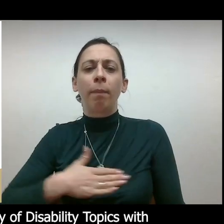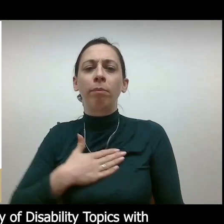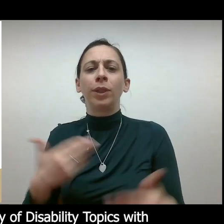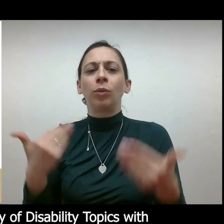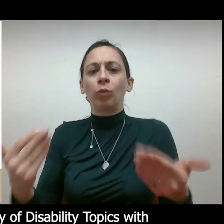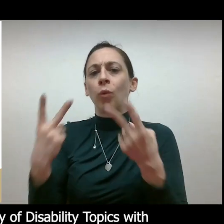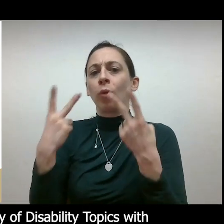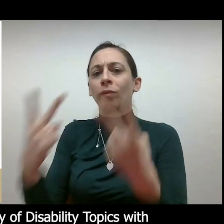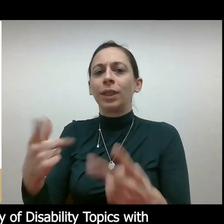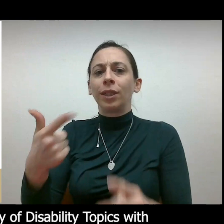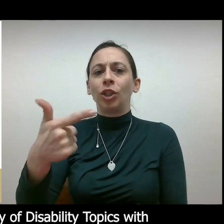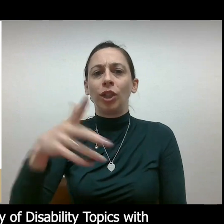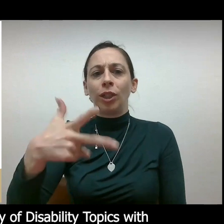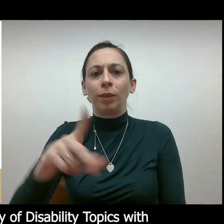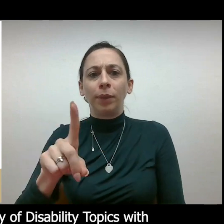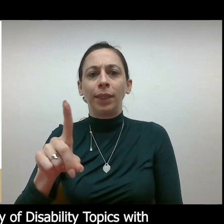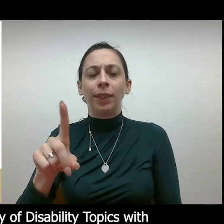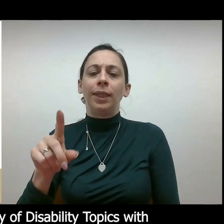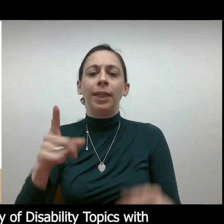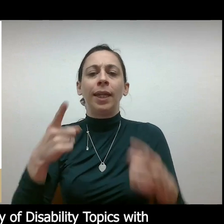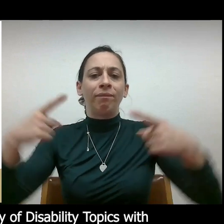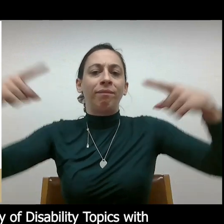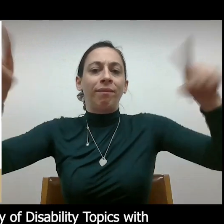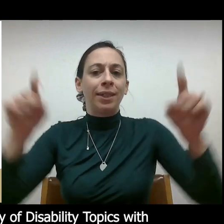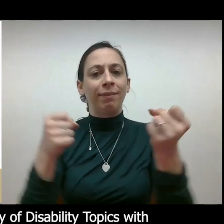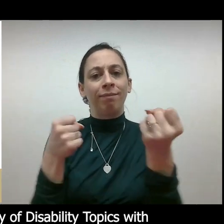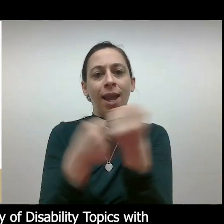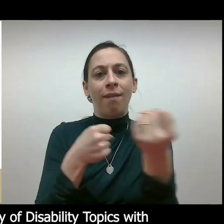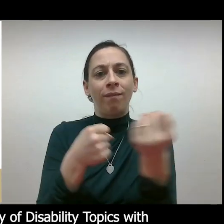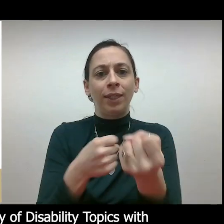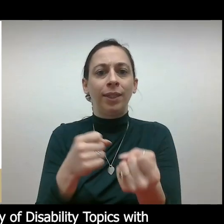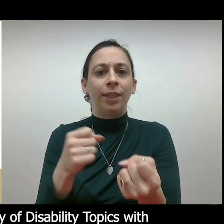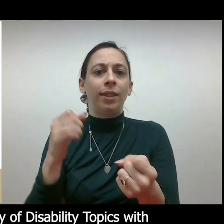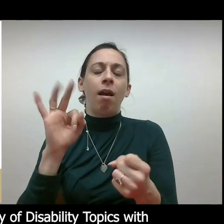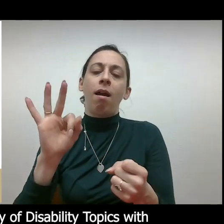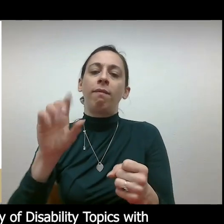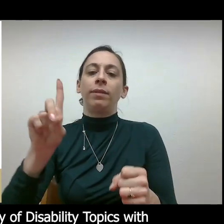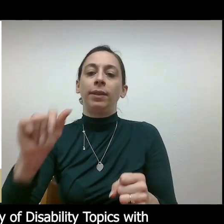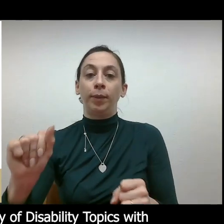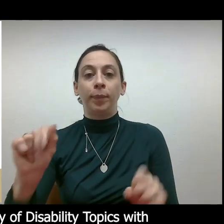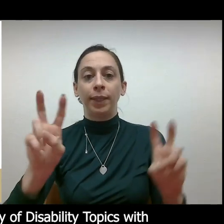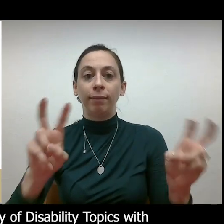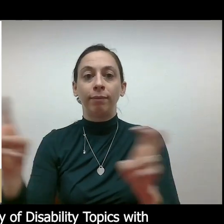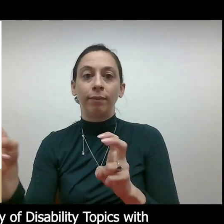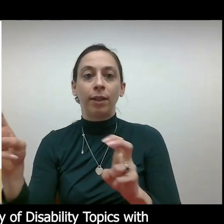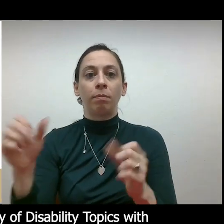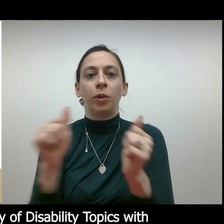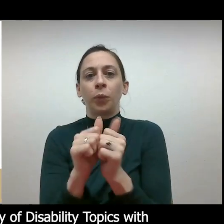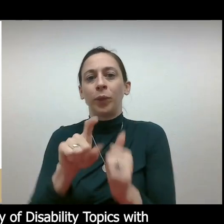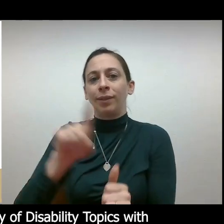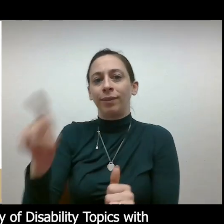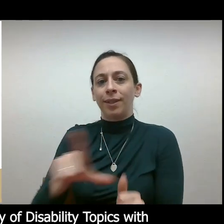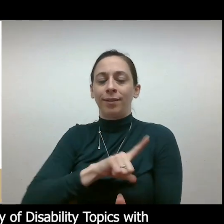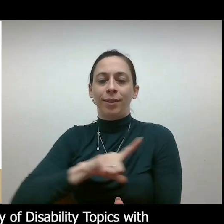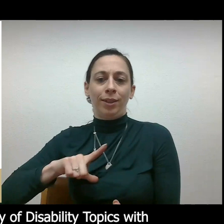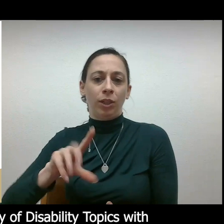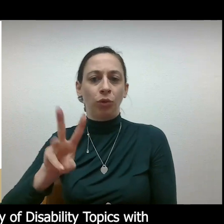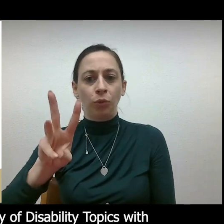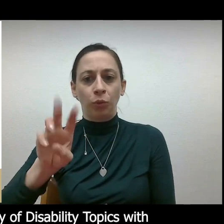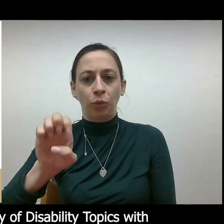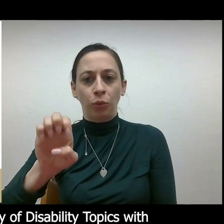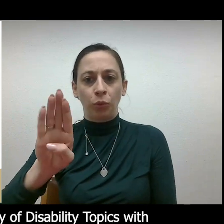view of accessibility at the Capitol, please view the GCPD Effective Advocacy of Disability Topics with the